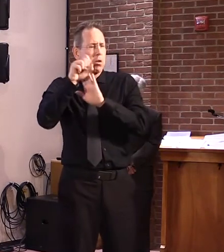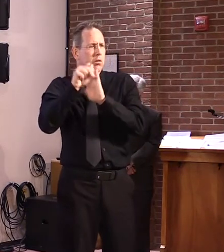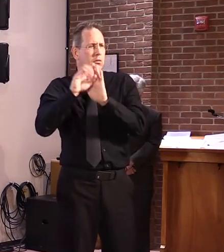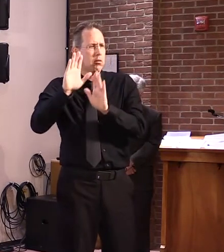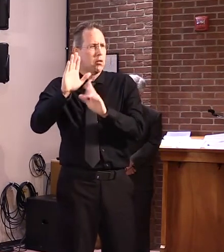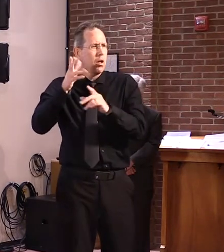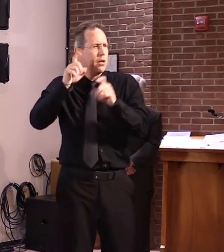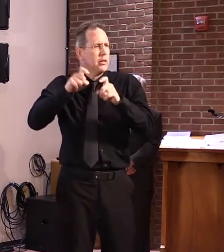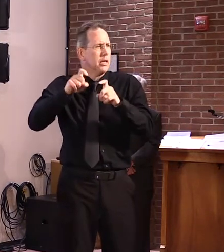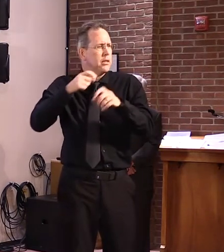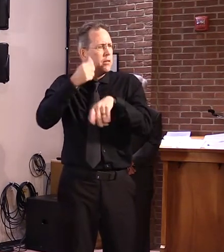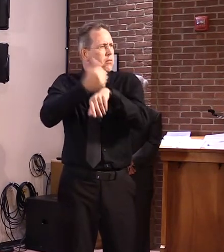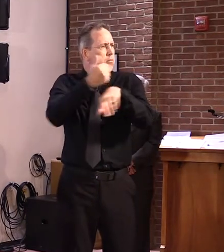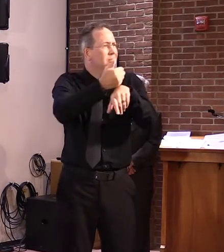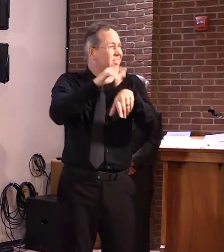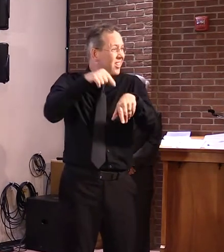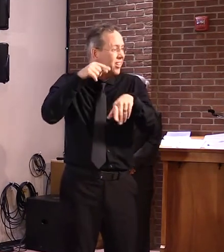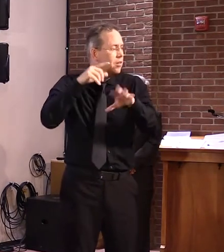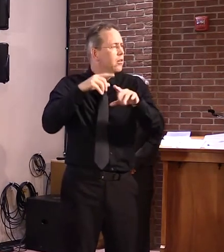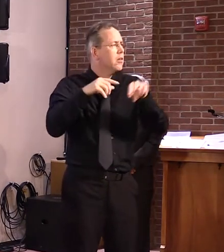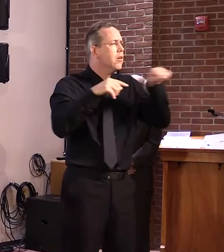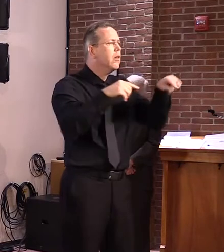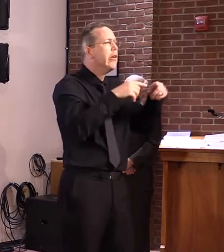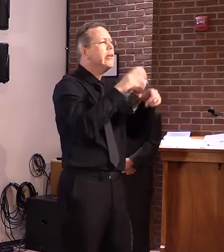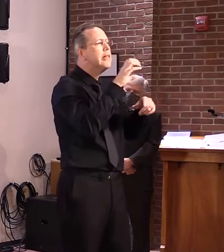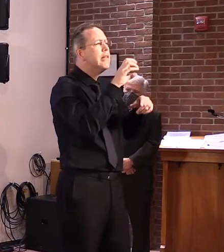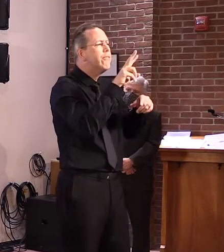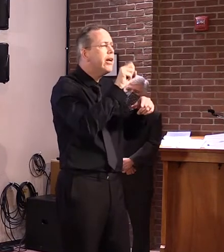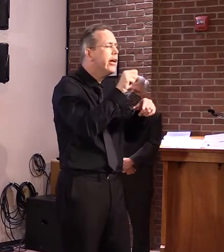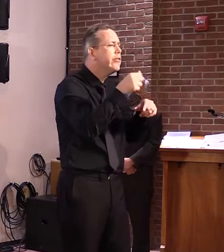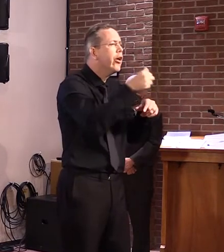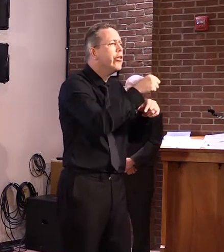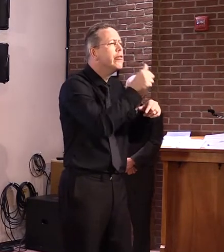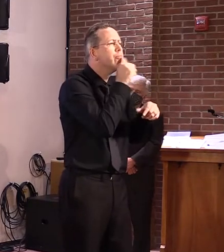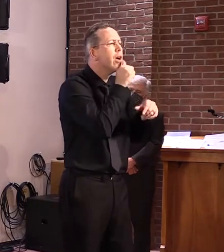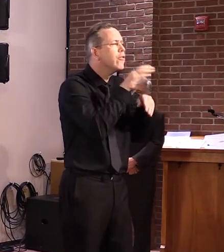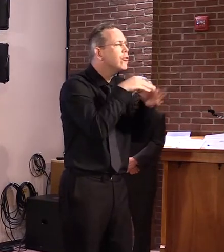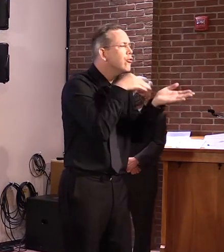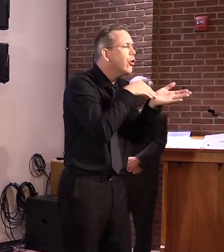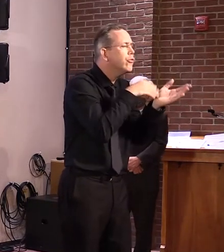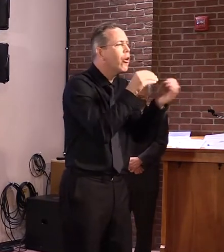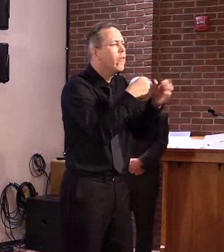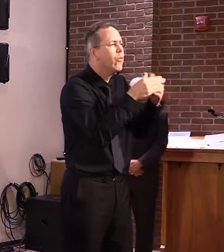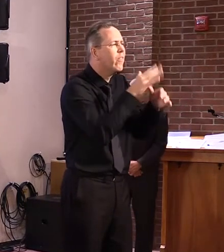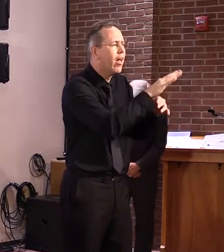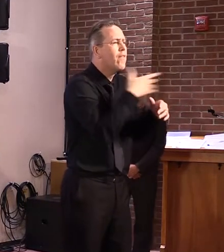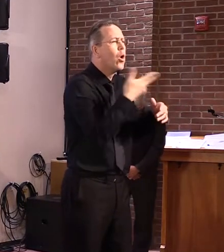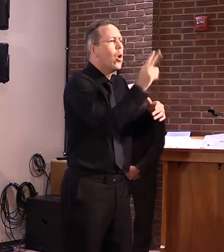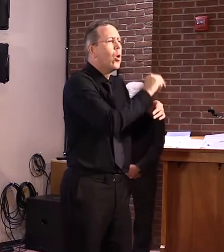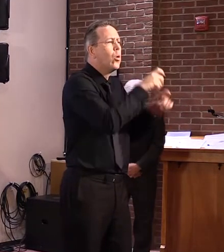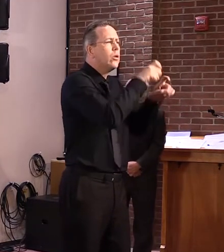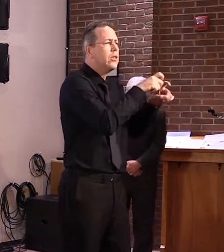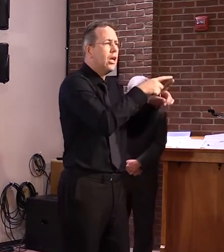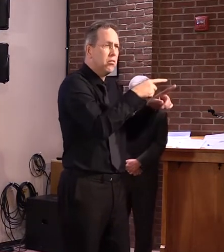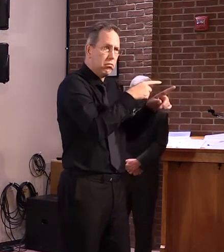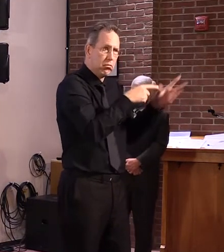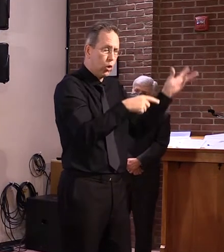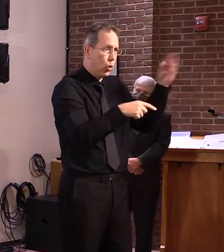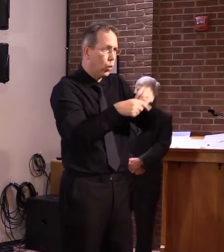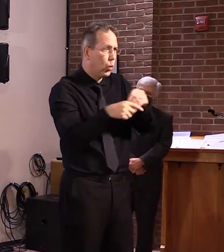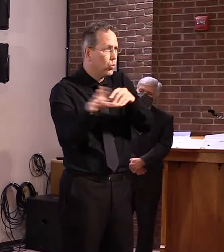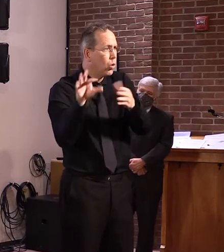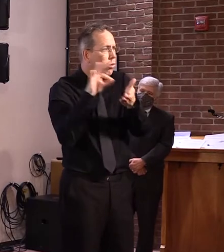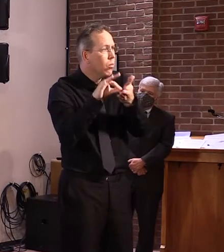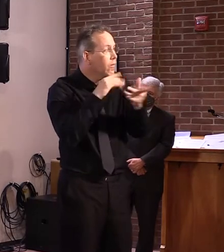on some of those scenarios as we speak, trying to expand our testing in other ways. We're doing a good